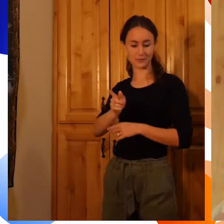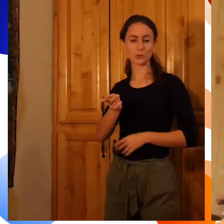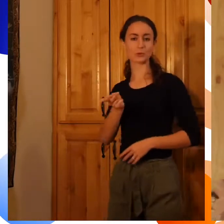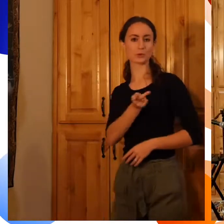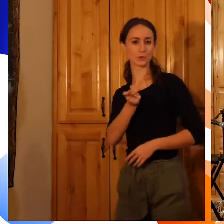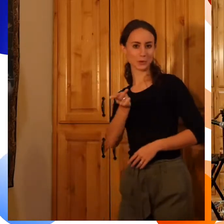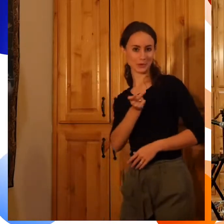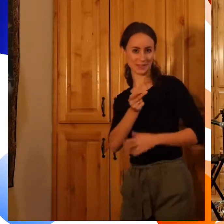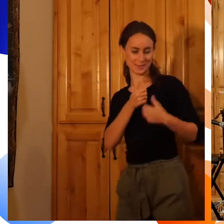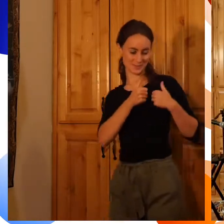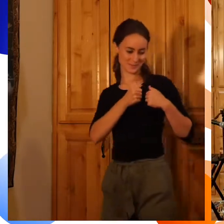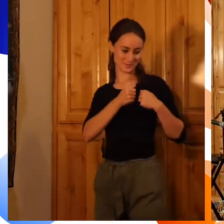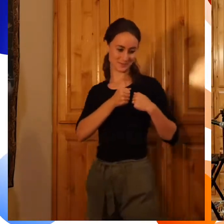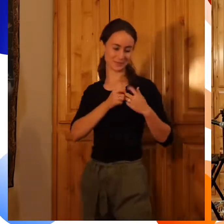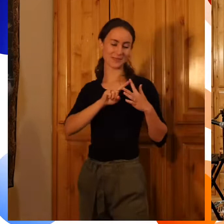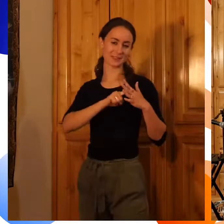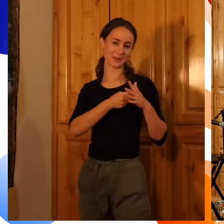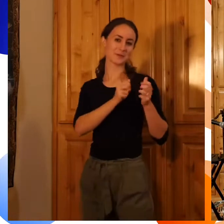loved music.